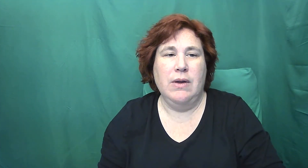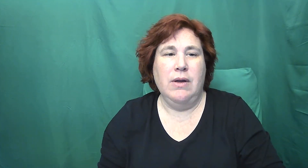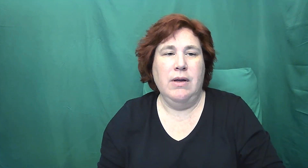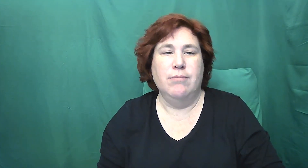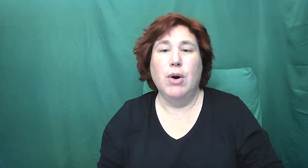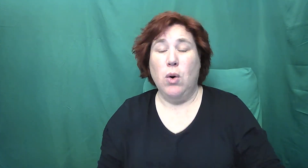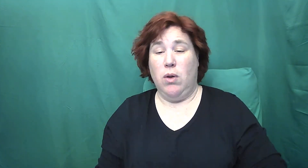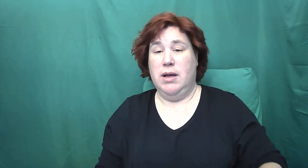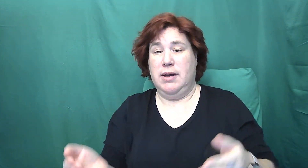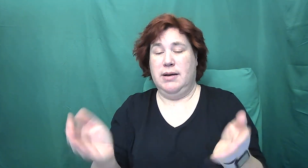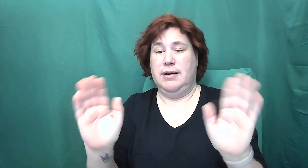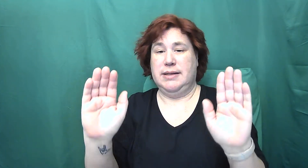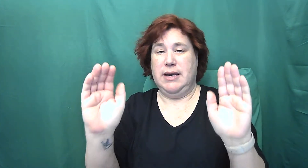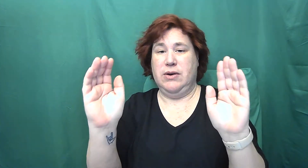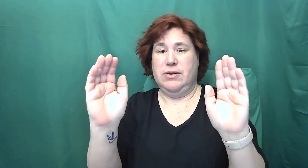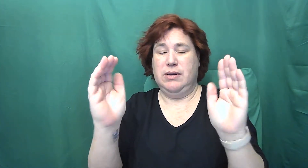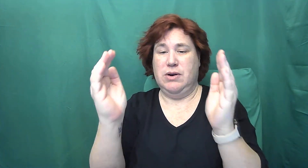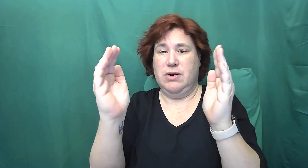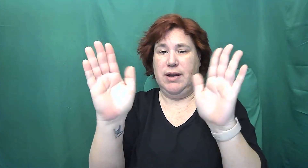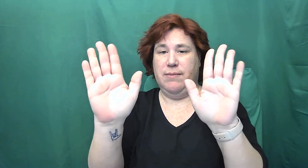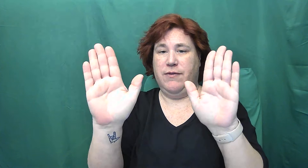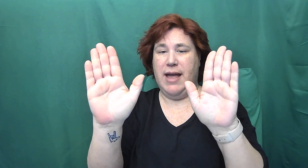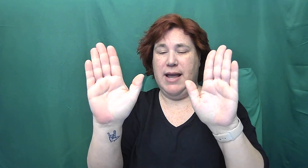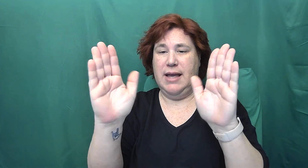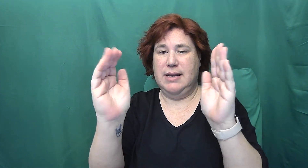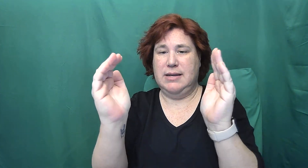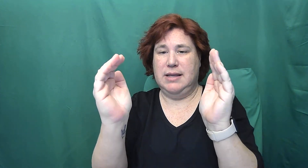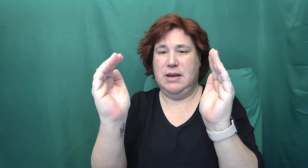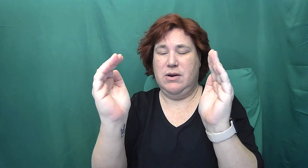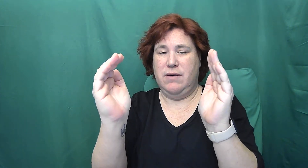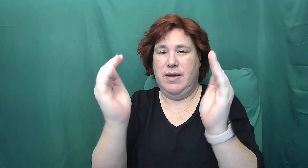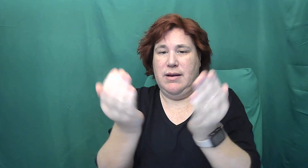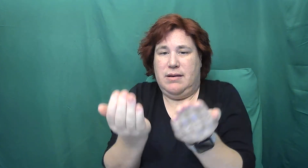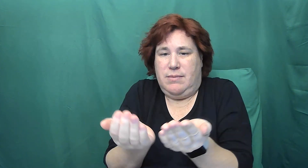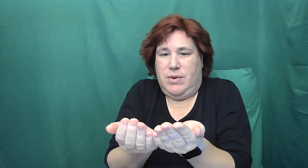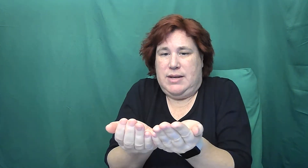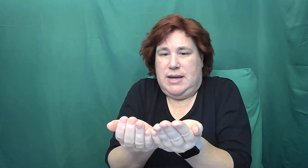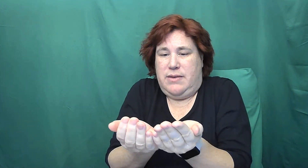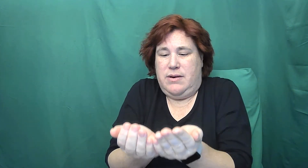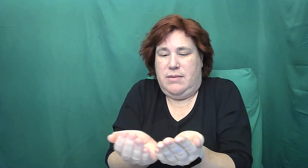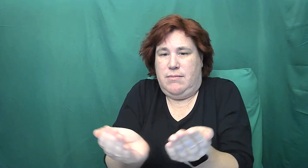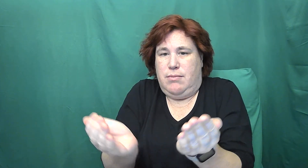Knife. Okay. Bowl. It's like your flat hand and then you curve it, put it together. Bowl.